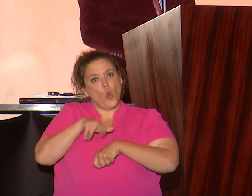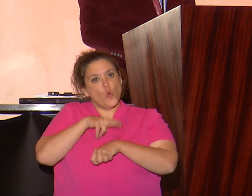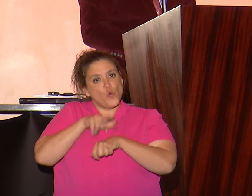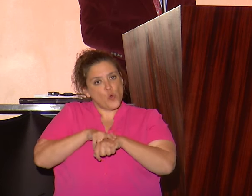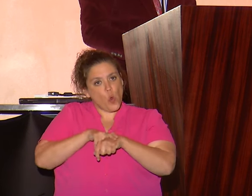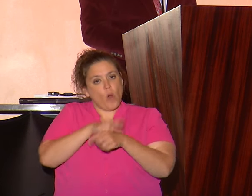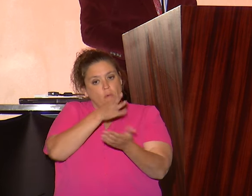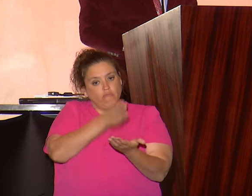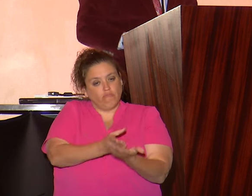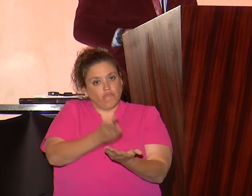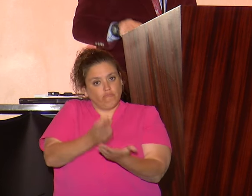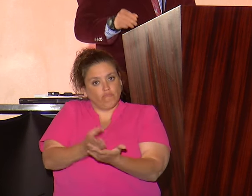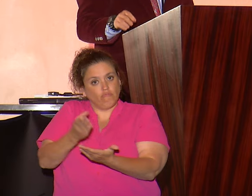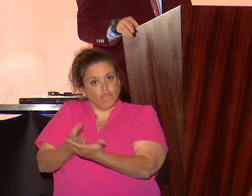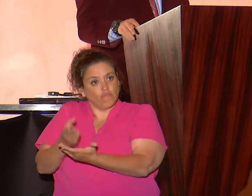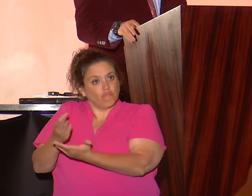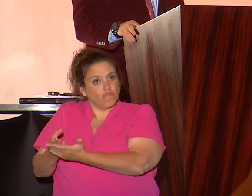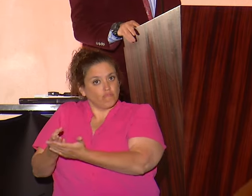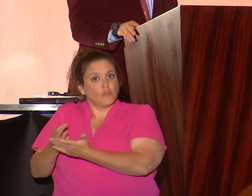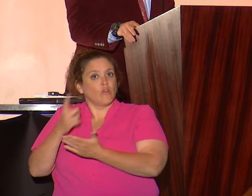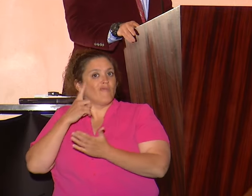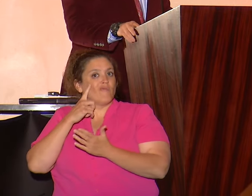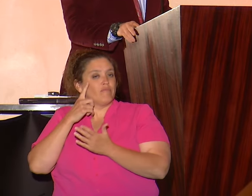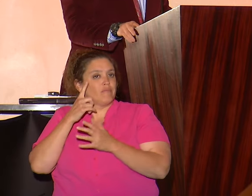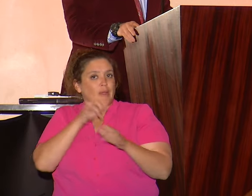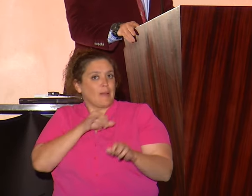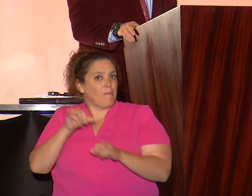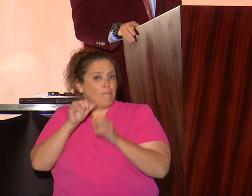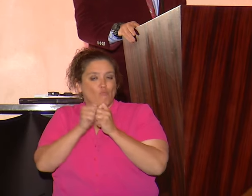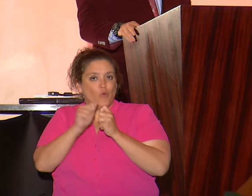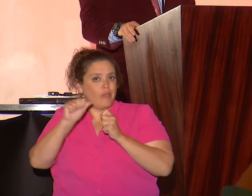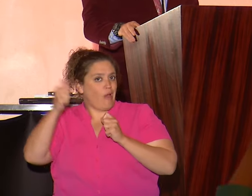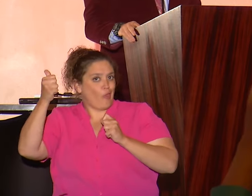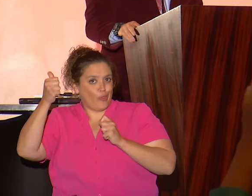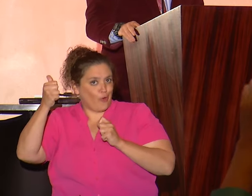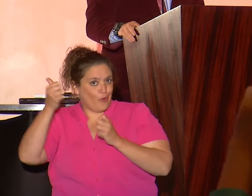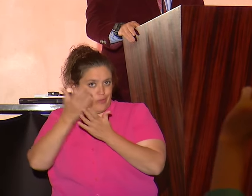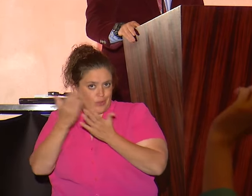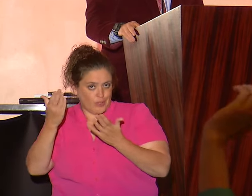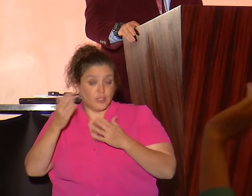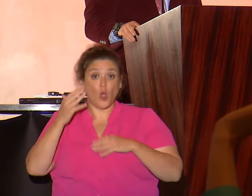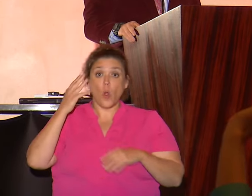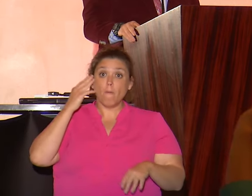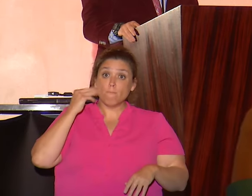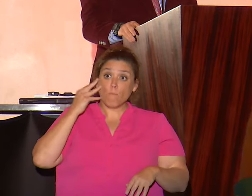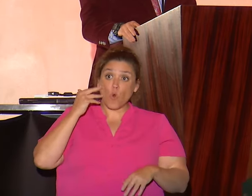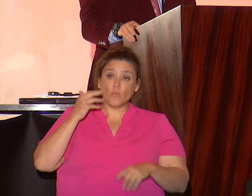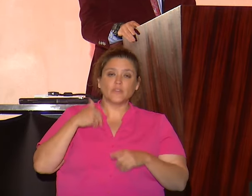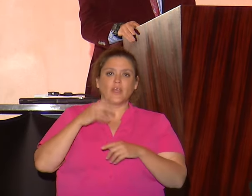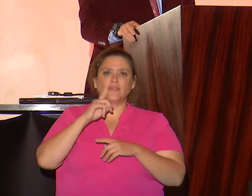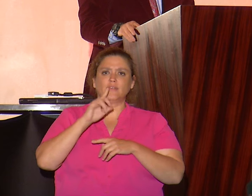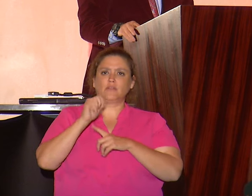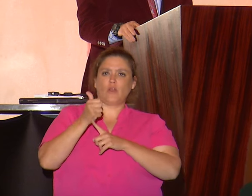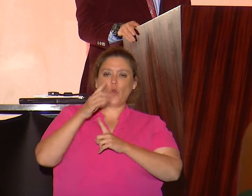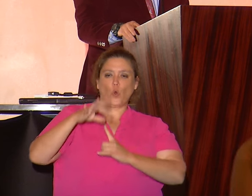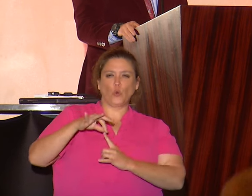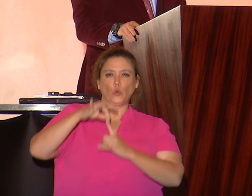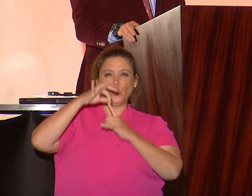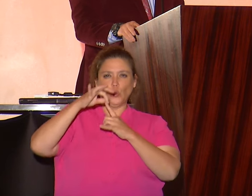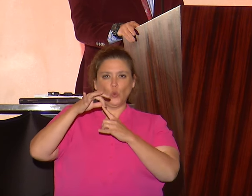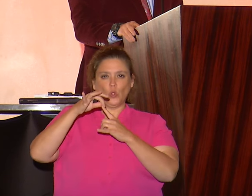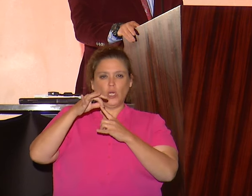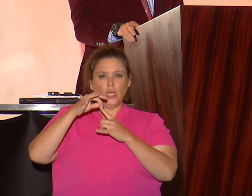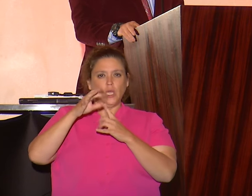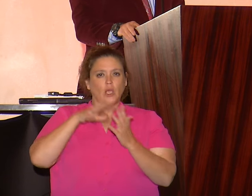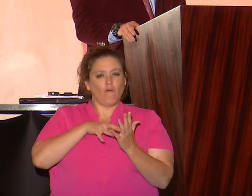other assertions are subject. Mormons, as we have just seen, has its own unique vulnerabilities